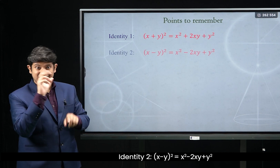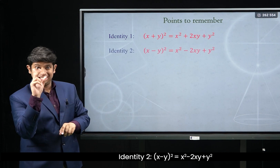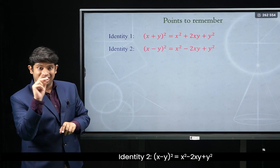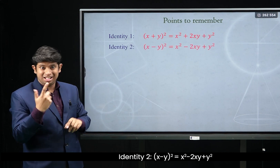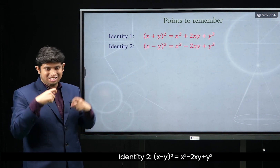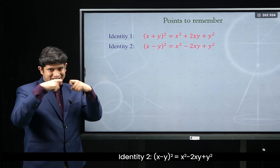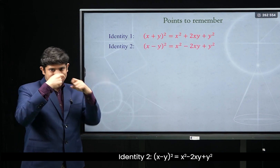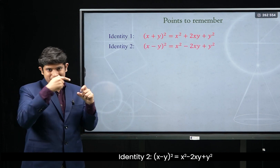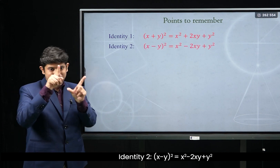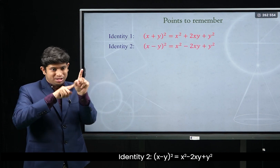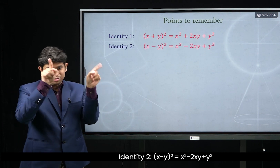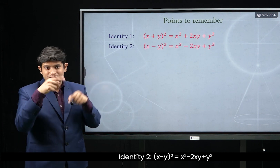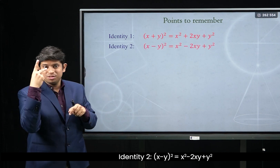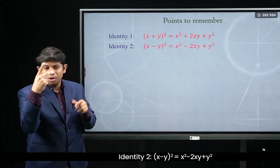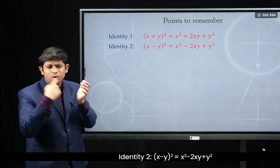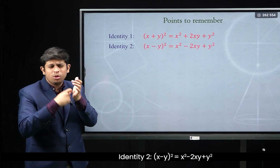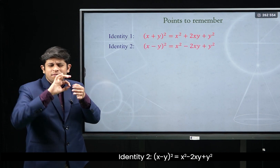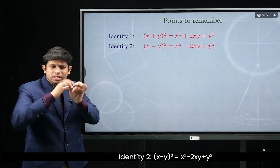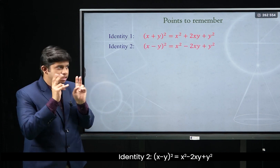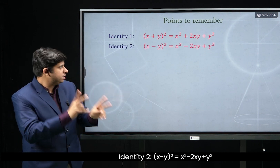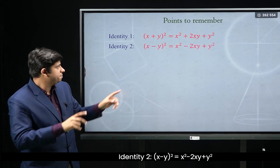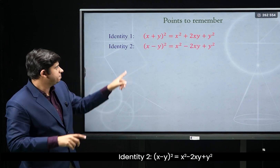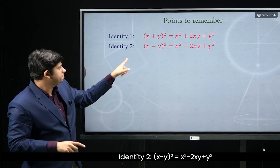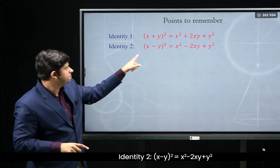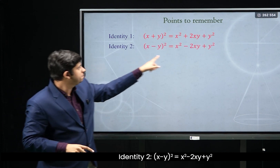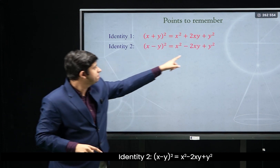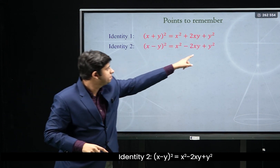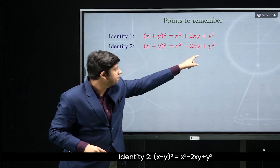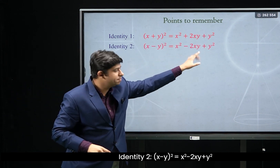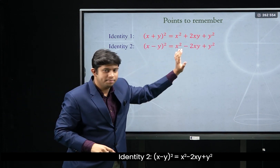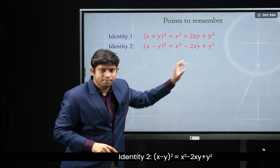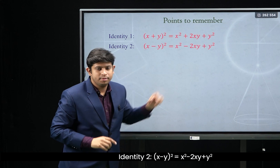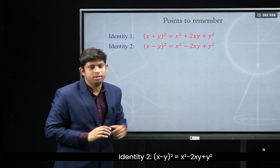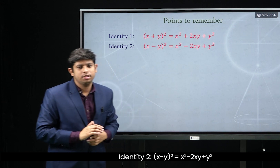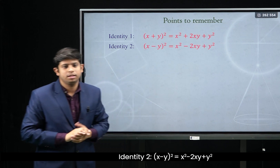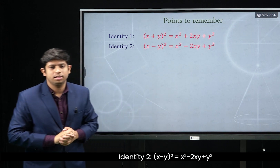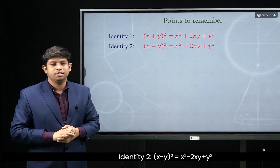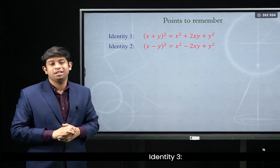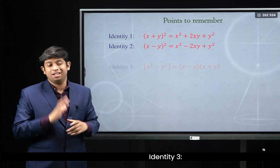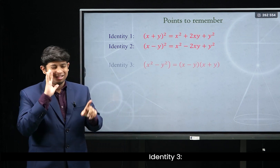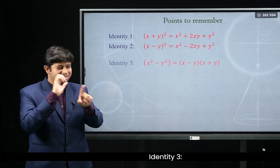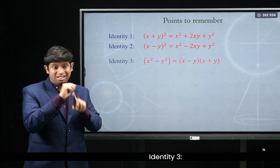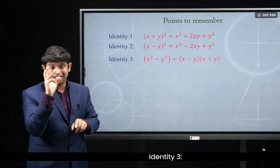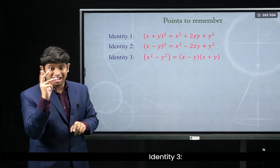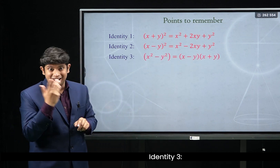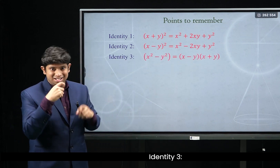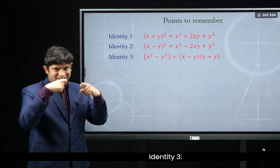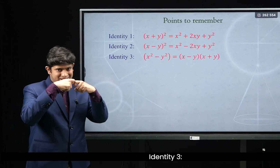Identity 2. X minus y whole square is equal to x square minus 2xy plus y square. Identity 3. X square minus